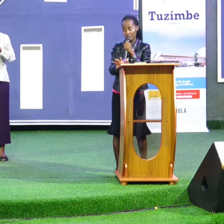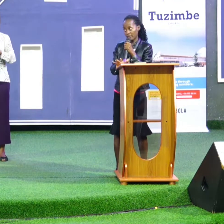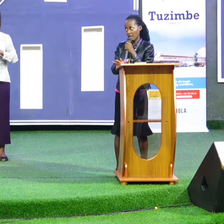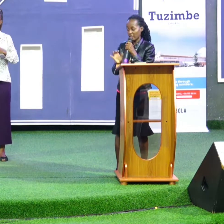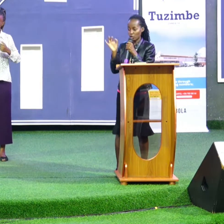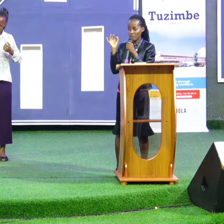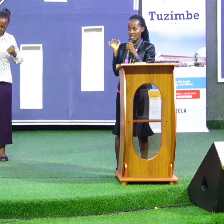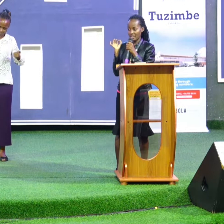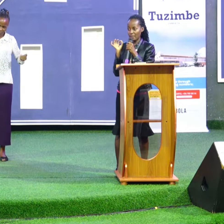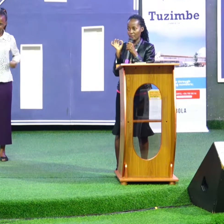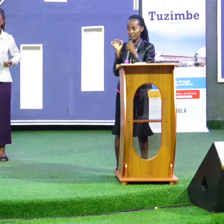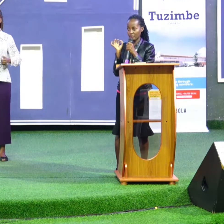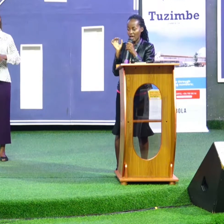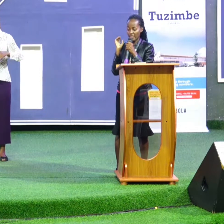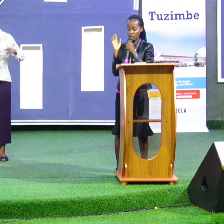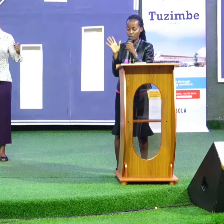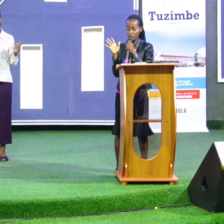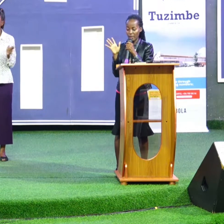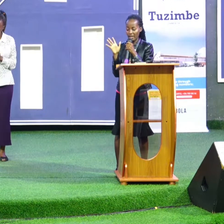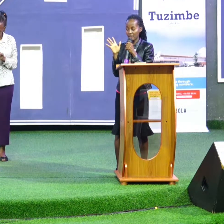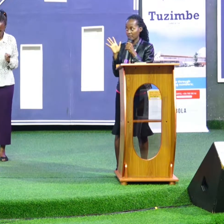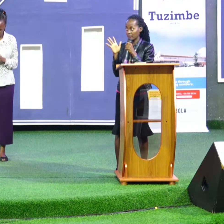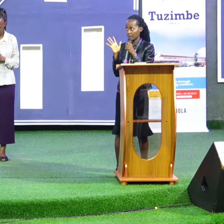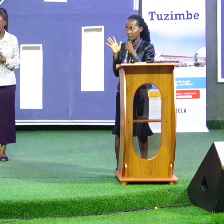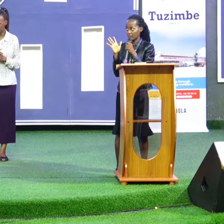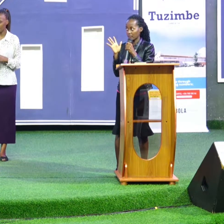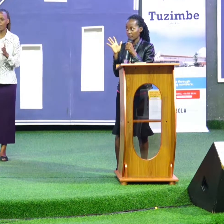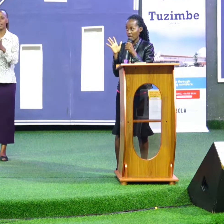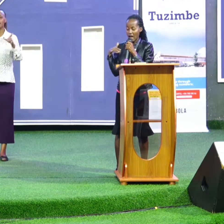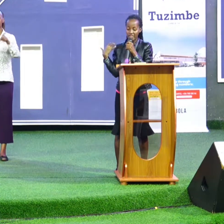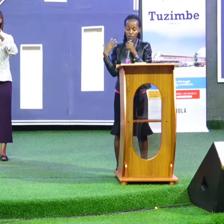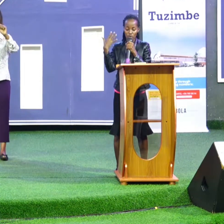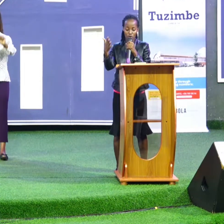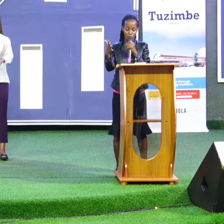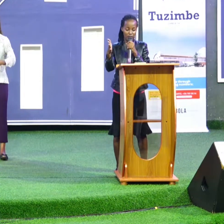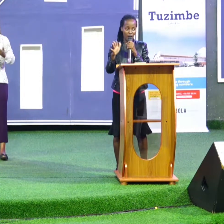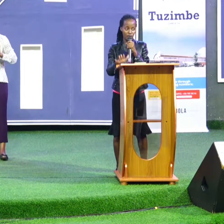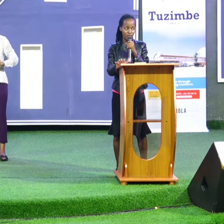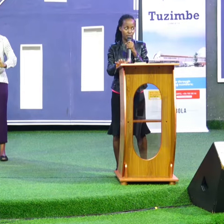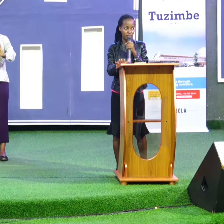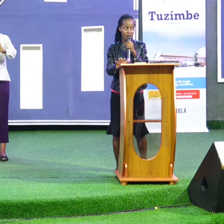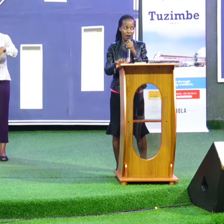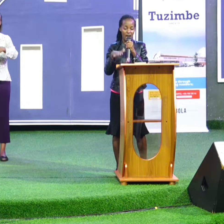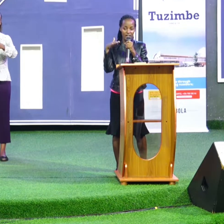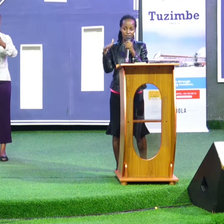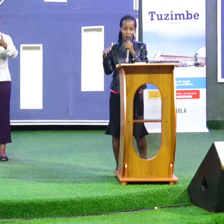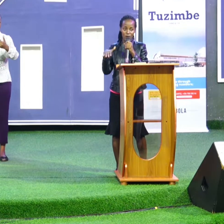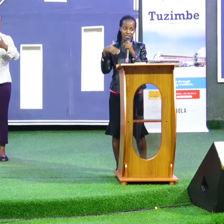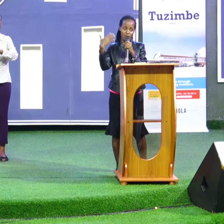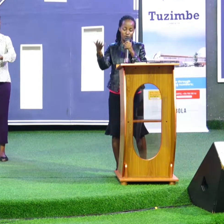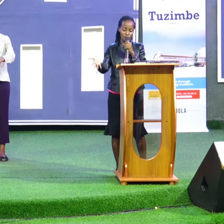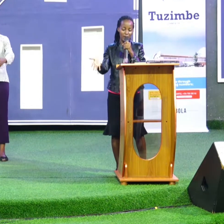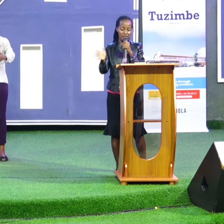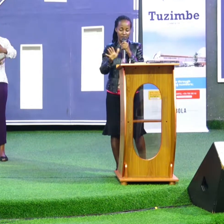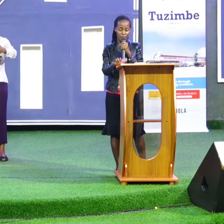fence. They would pierce them and they would feel pain and they could not break out. And afterwards